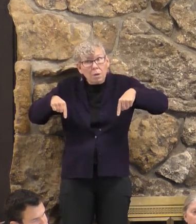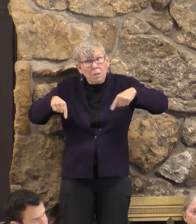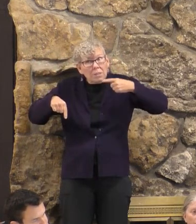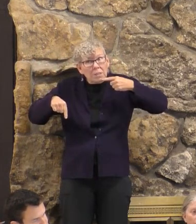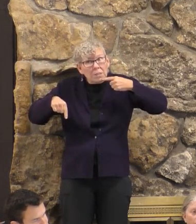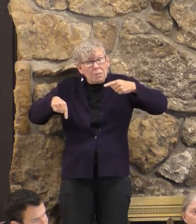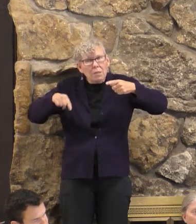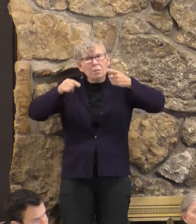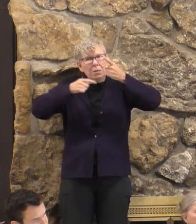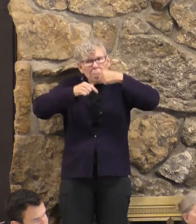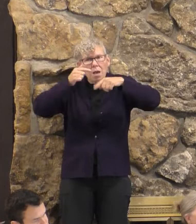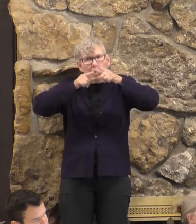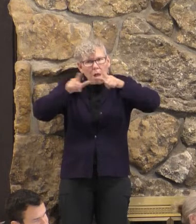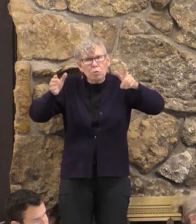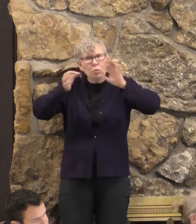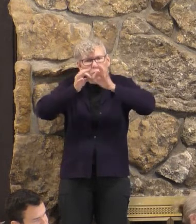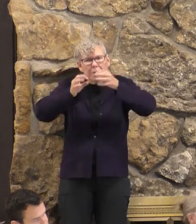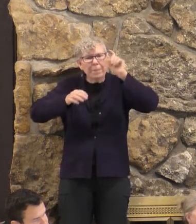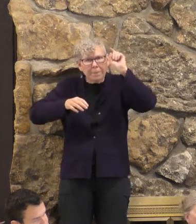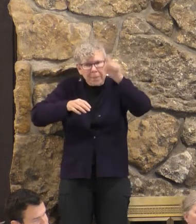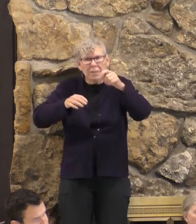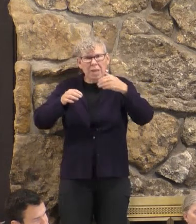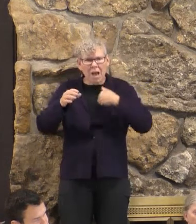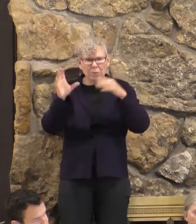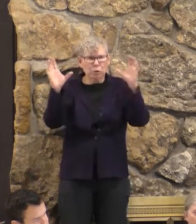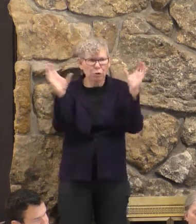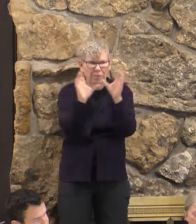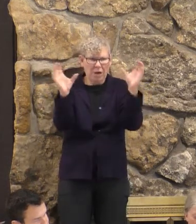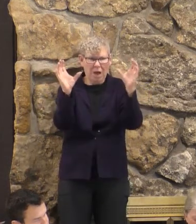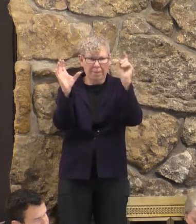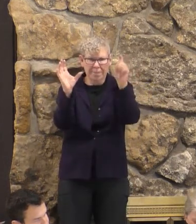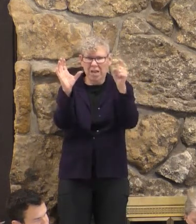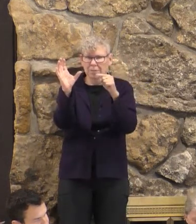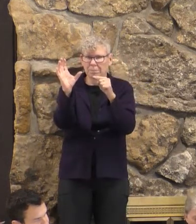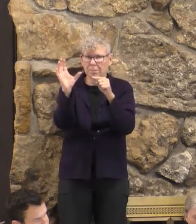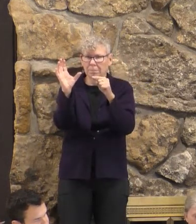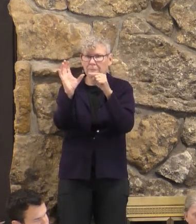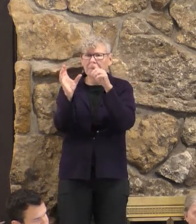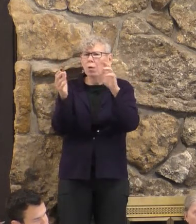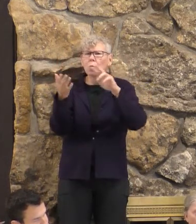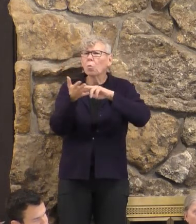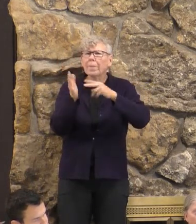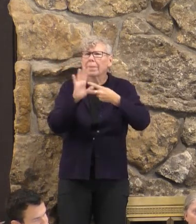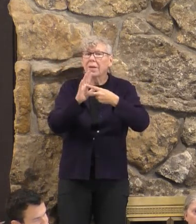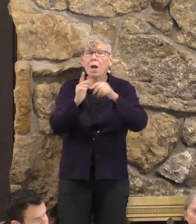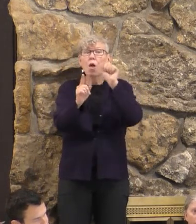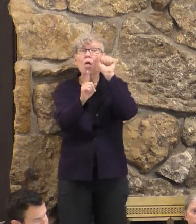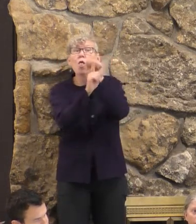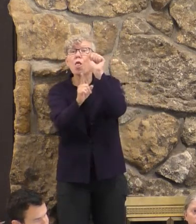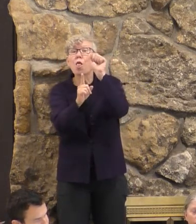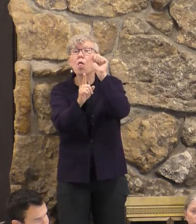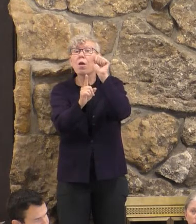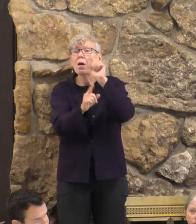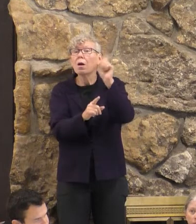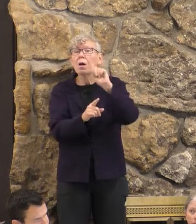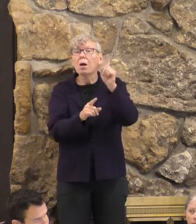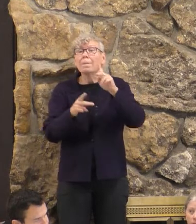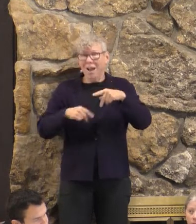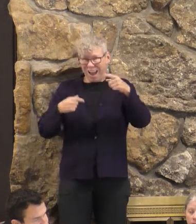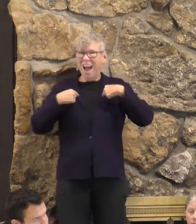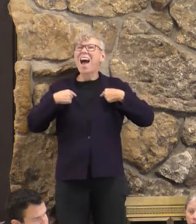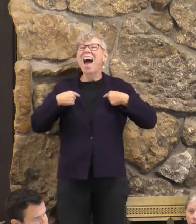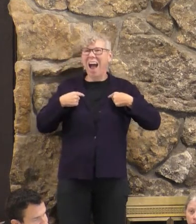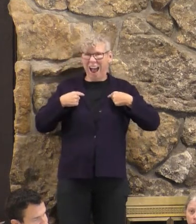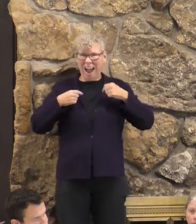certified. Essentially what that says is that it is a deceptive trade practice for someone to hold themselves out as a sign language